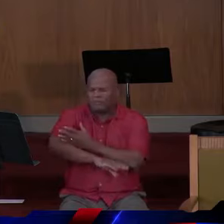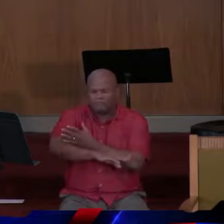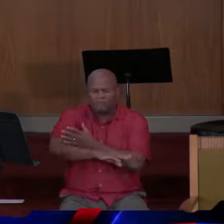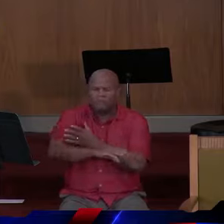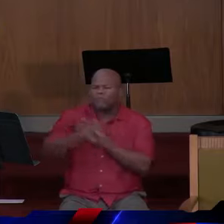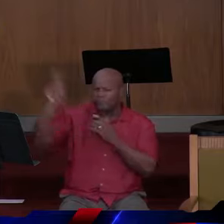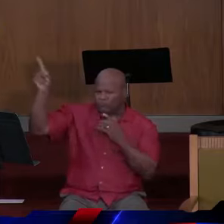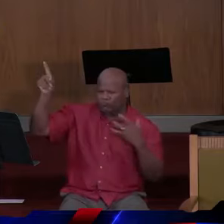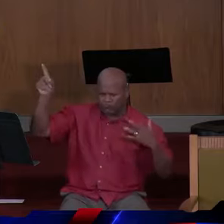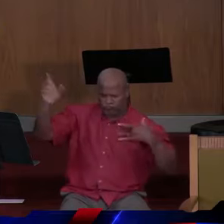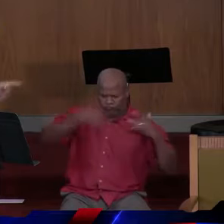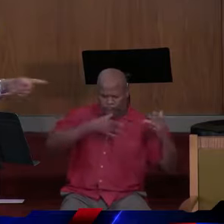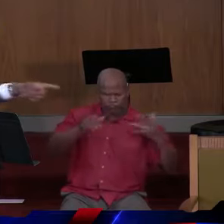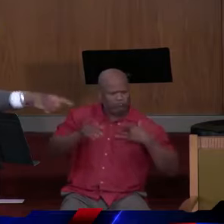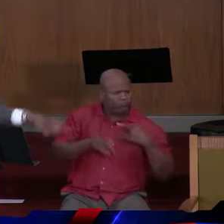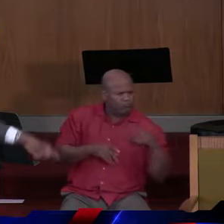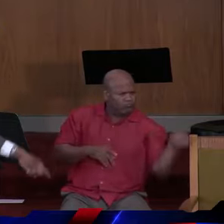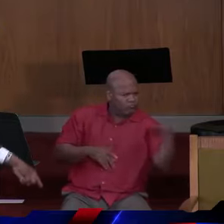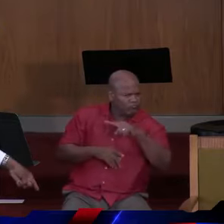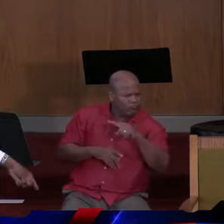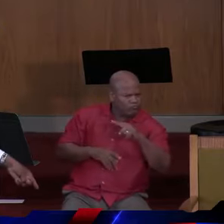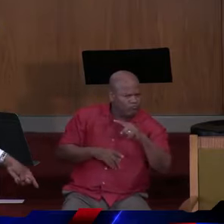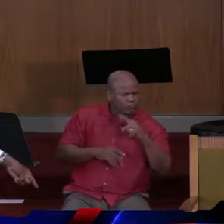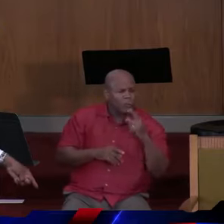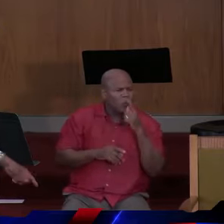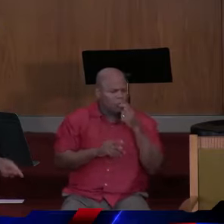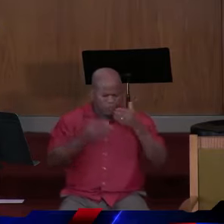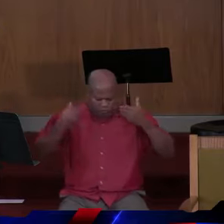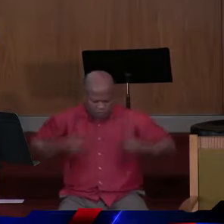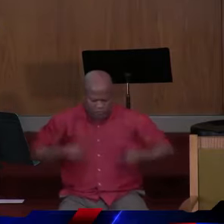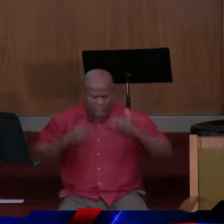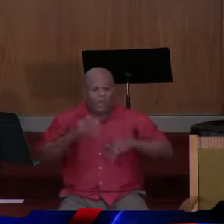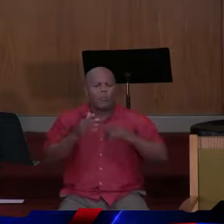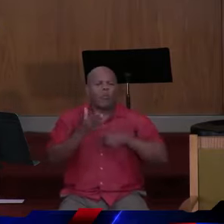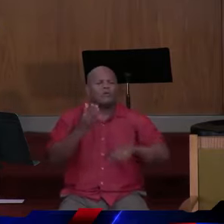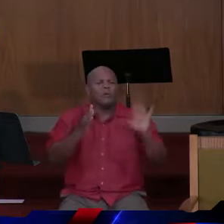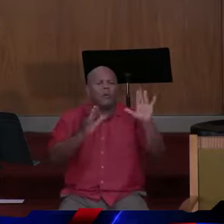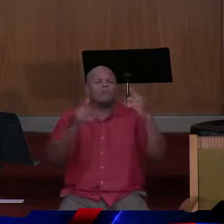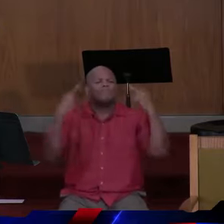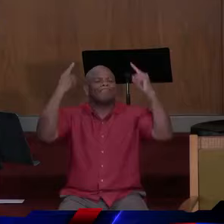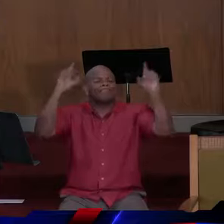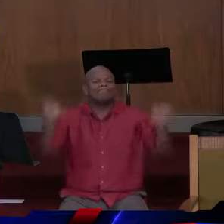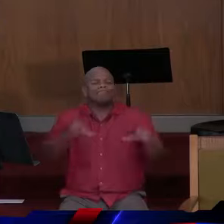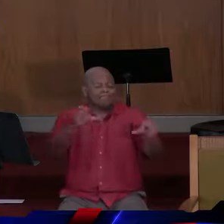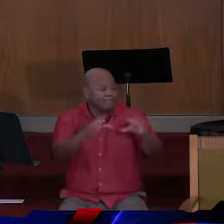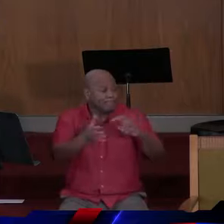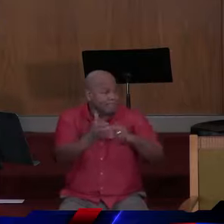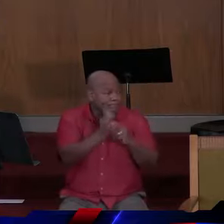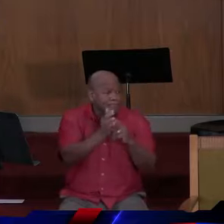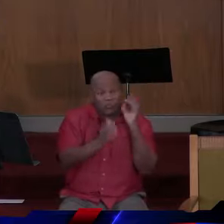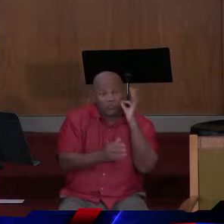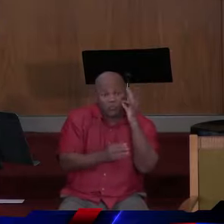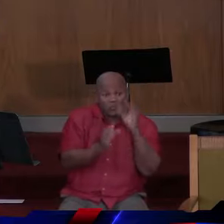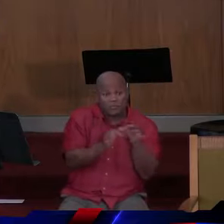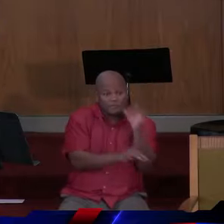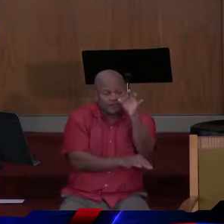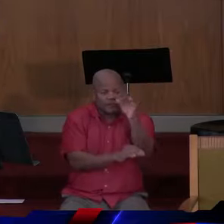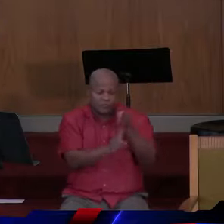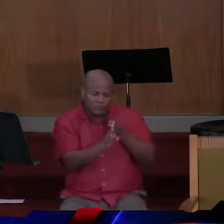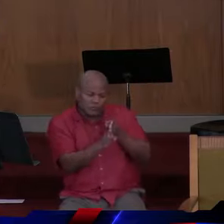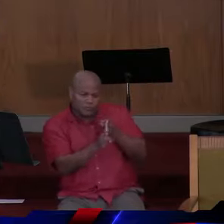you are than what you can accomplish. That is to say, the fruit of the Spirit as a